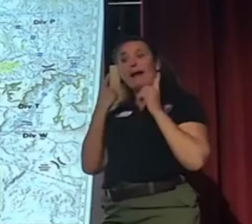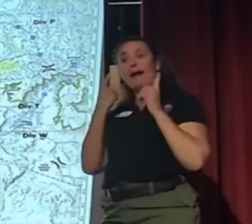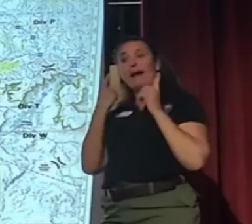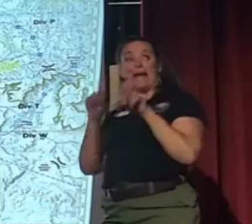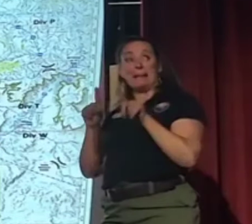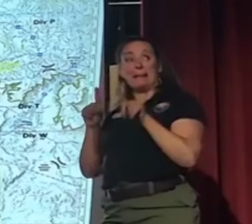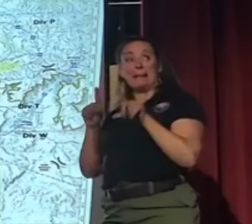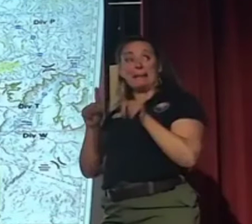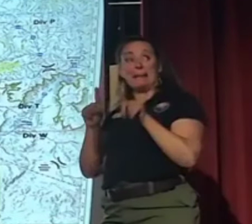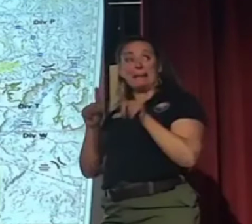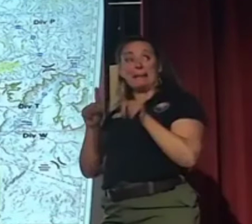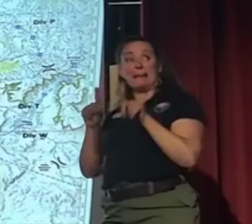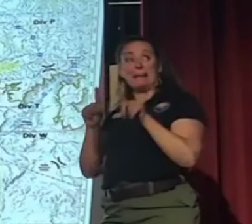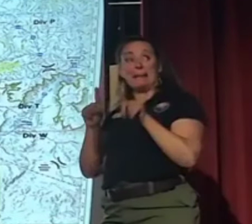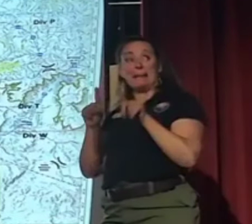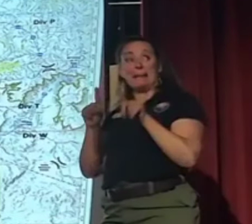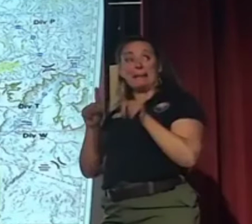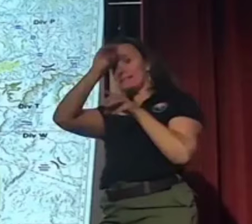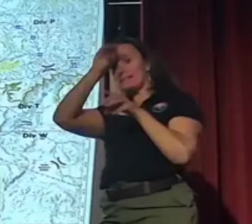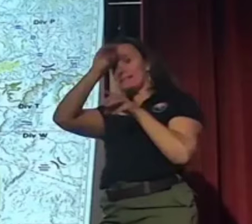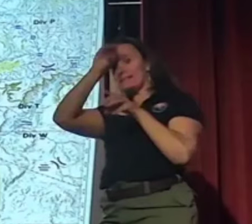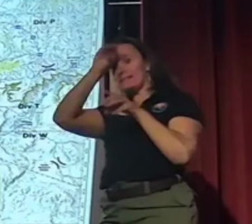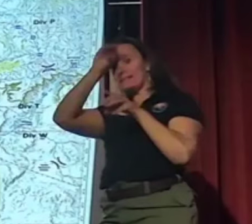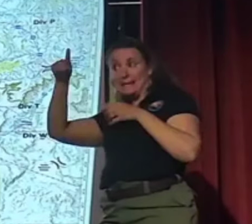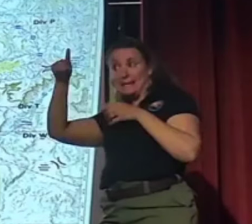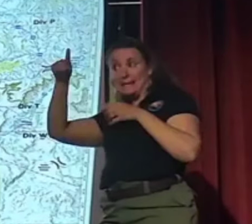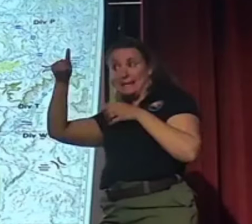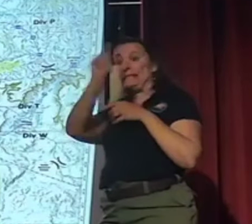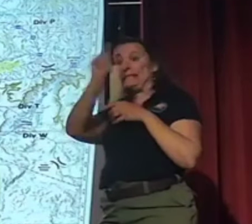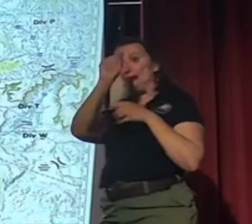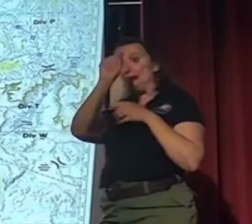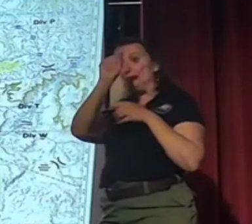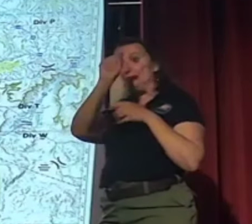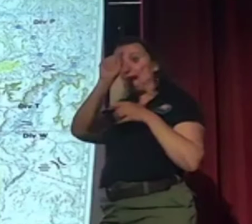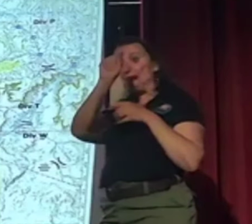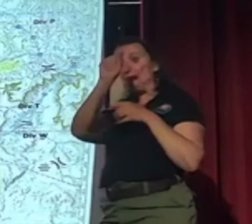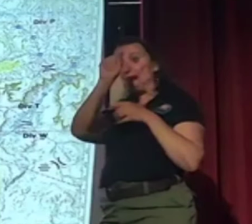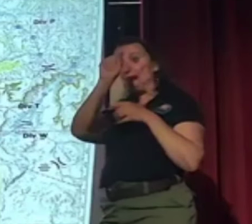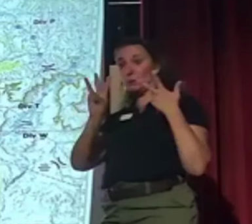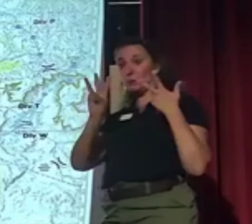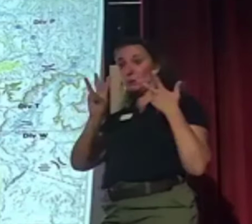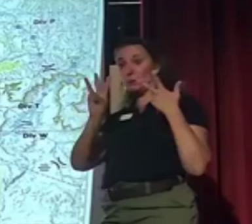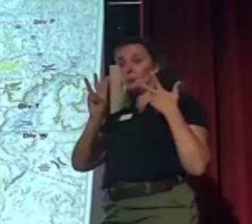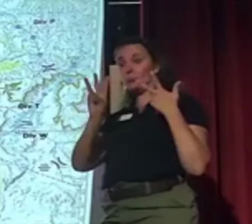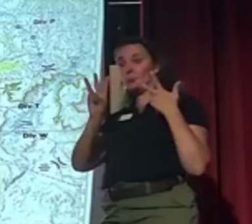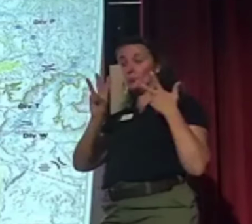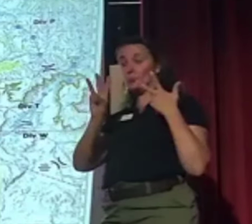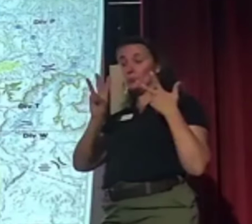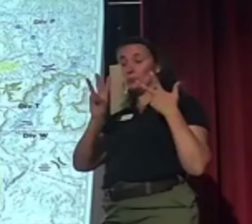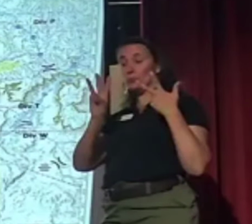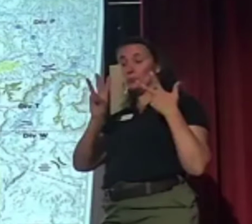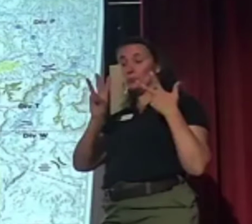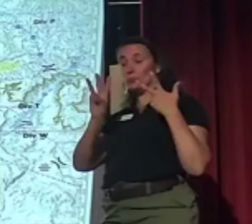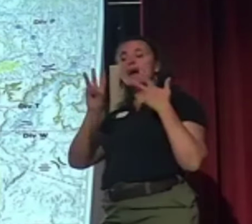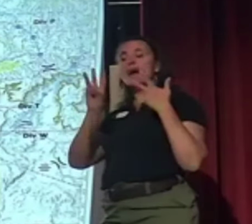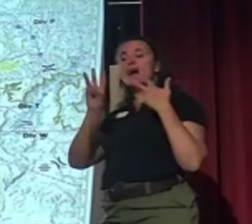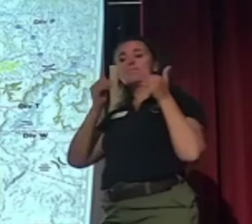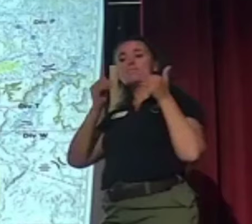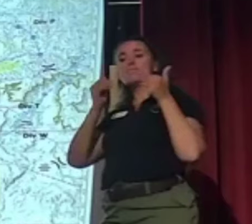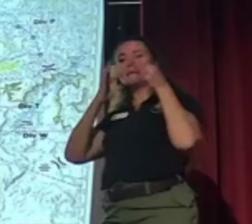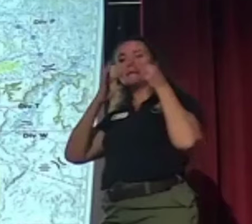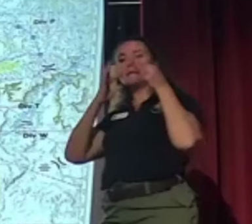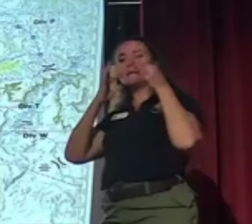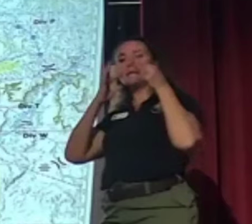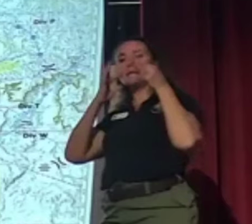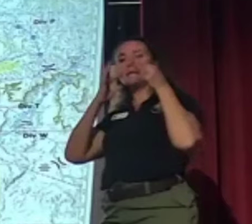resources in Division Papa, Division Tango, Division Whiskey, along with our other operations section chief, made the decision to go ahead and